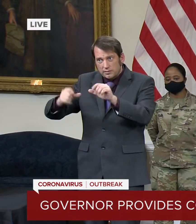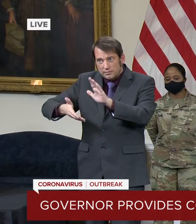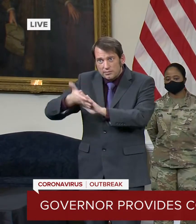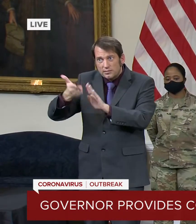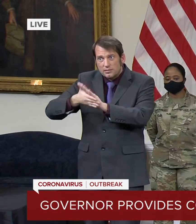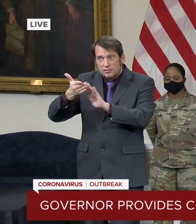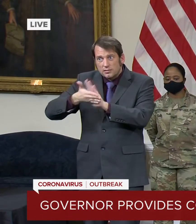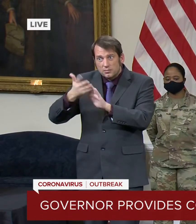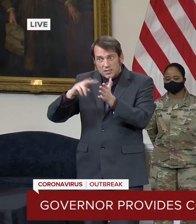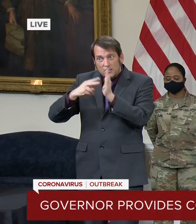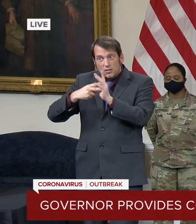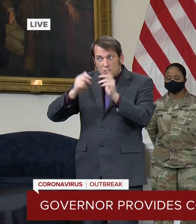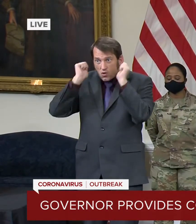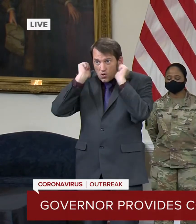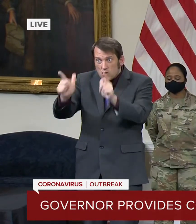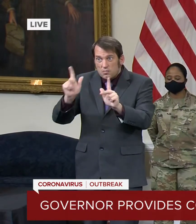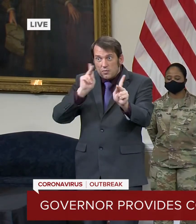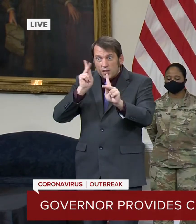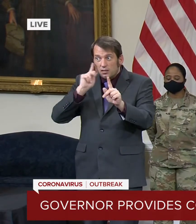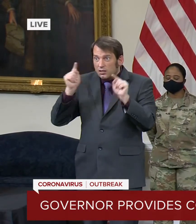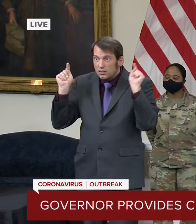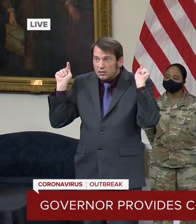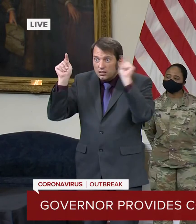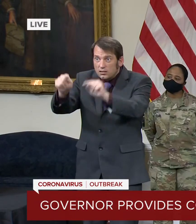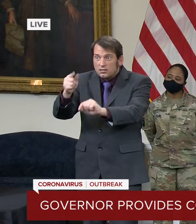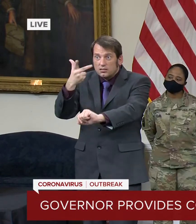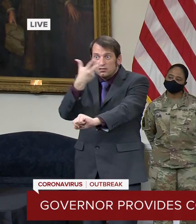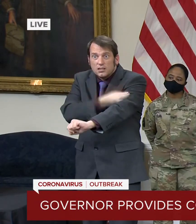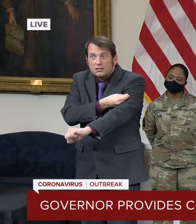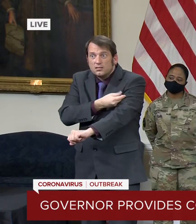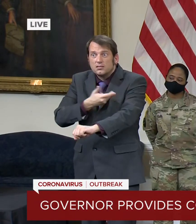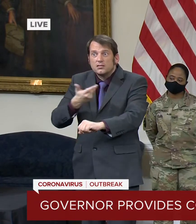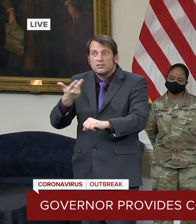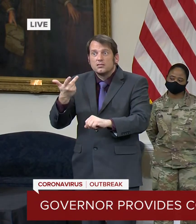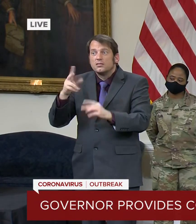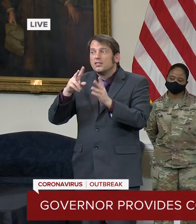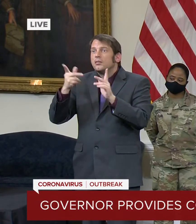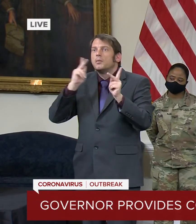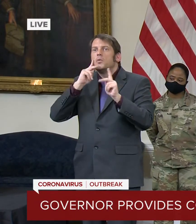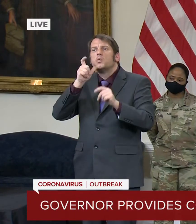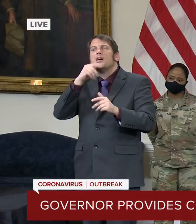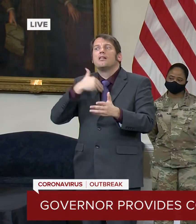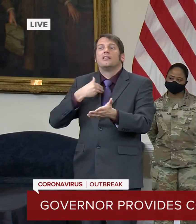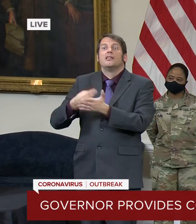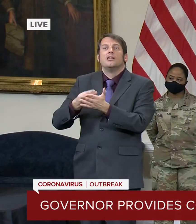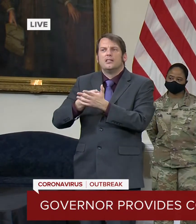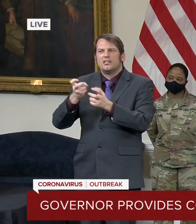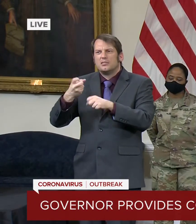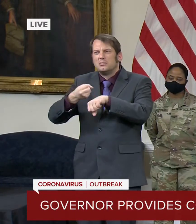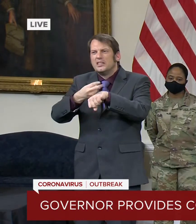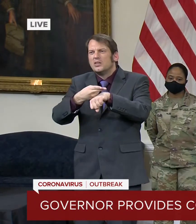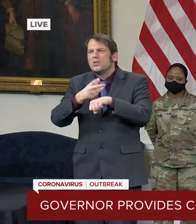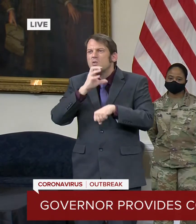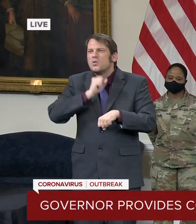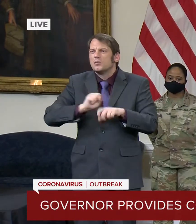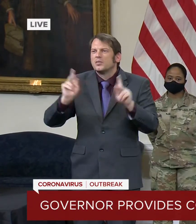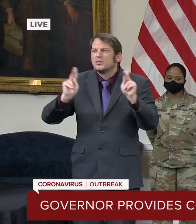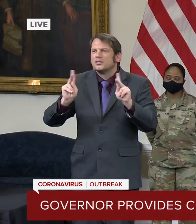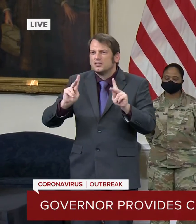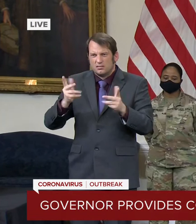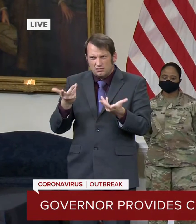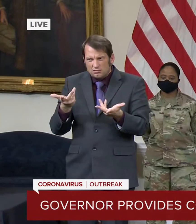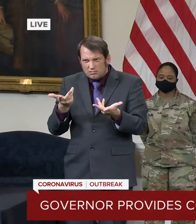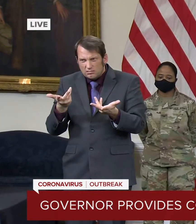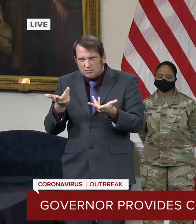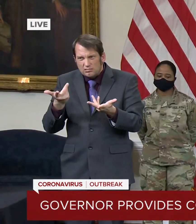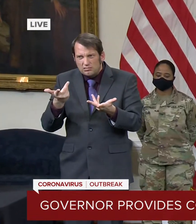have a vaccine ahead of an elderly person? And we've directed these hospitals like 3 weeks ago to launch public clinics focused